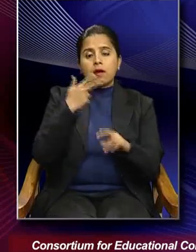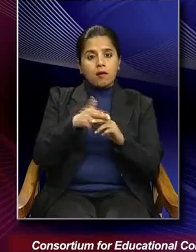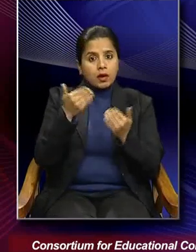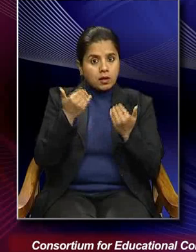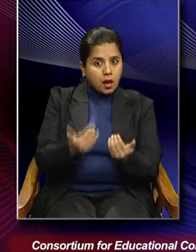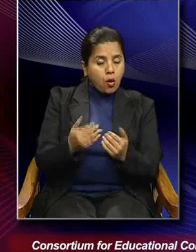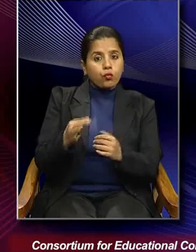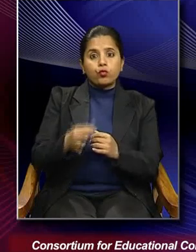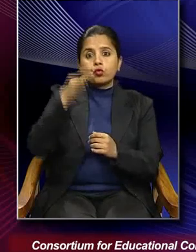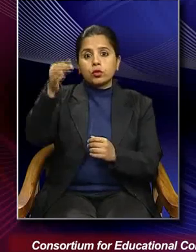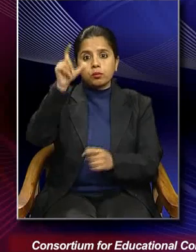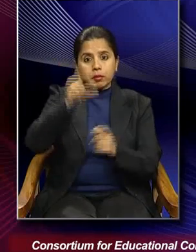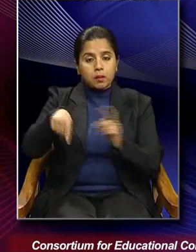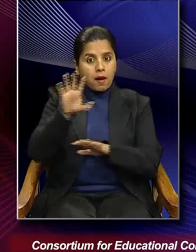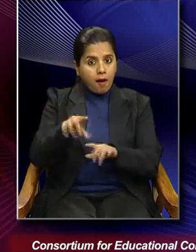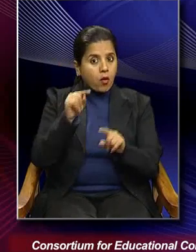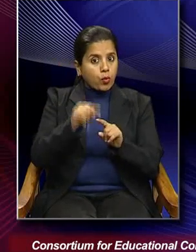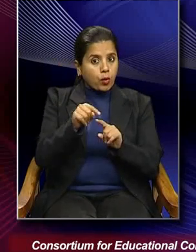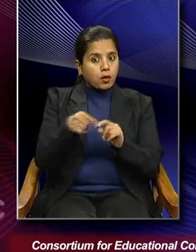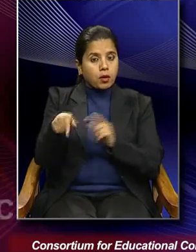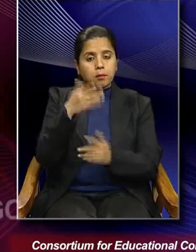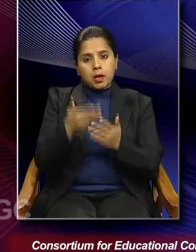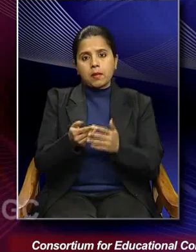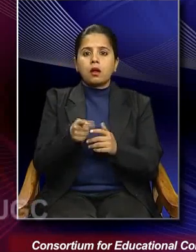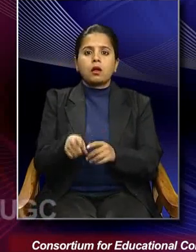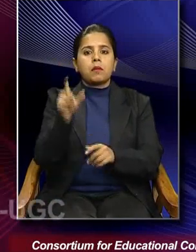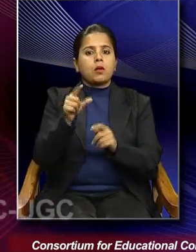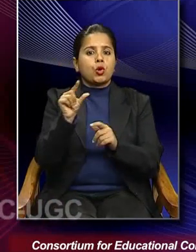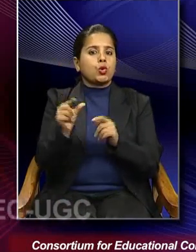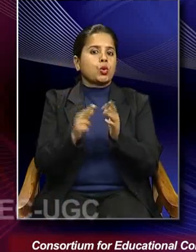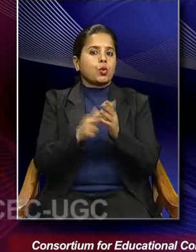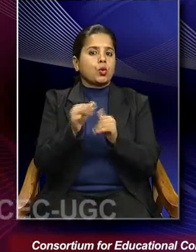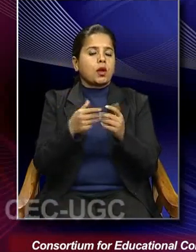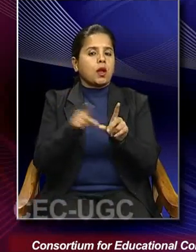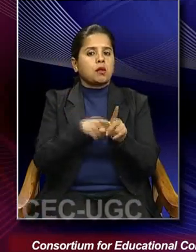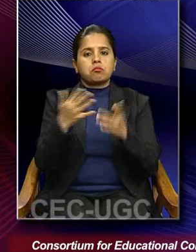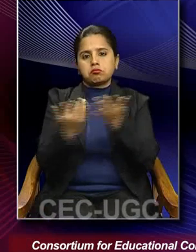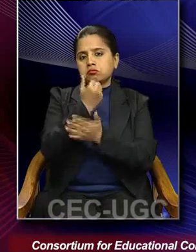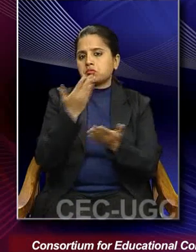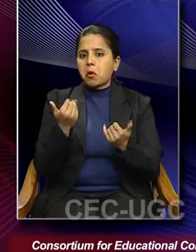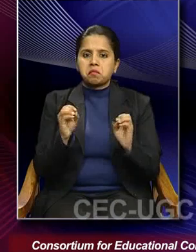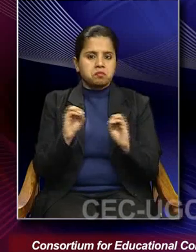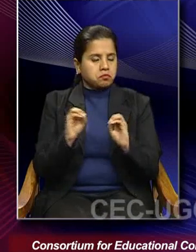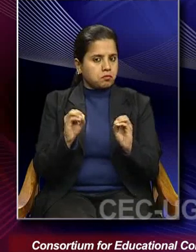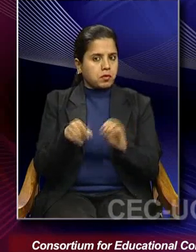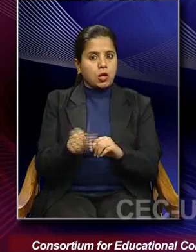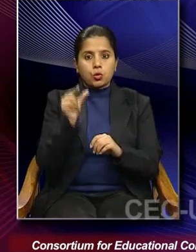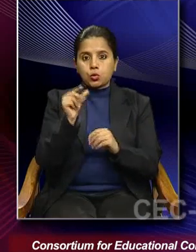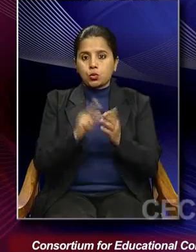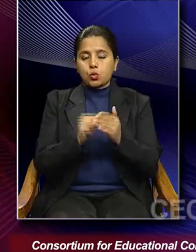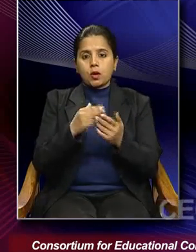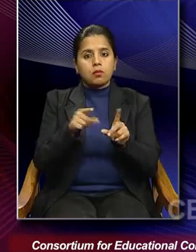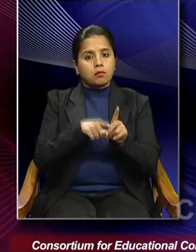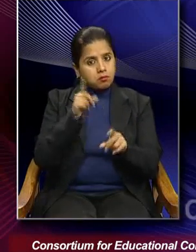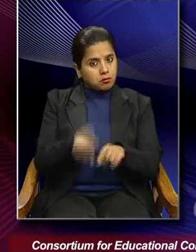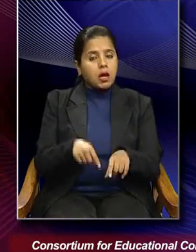and future generations are voting, then unanimity will not be reached, and unanimity is